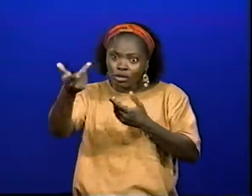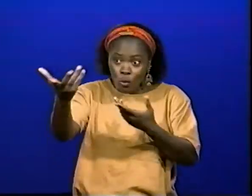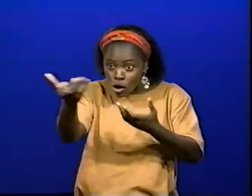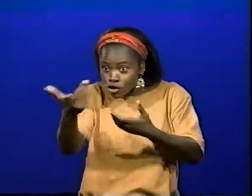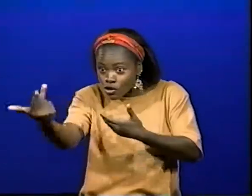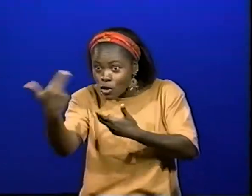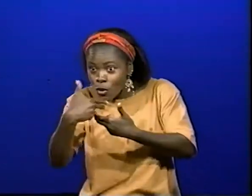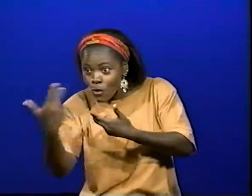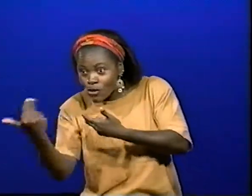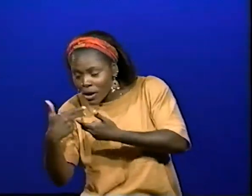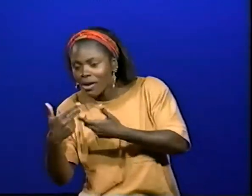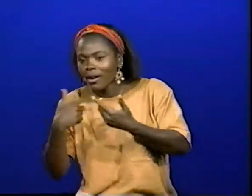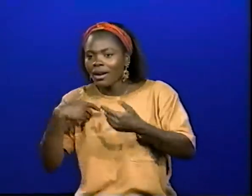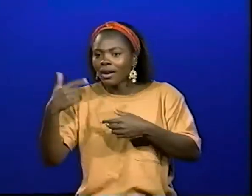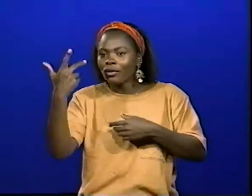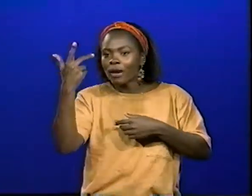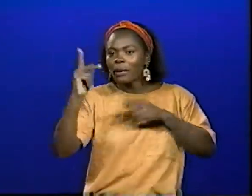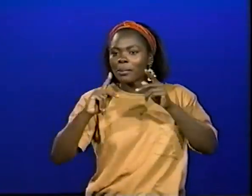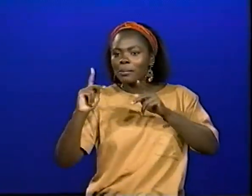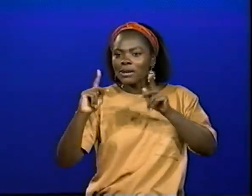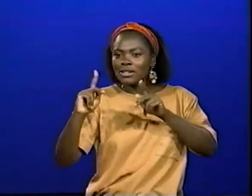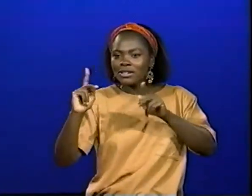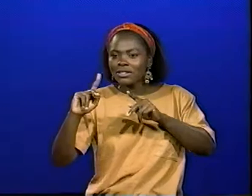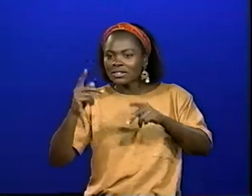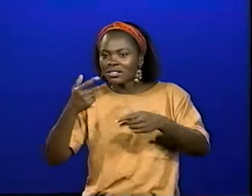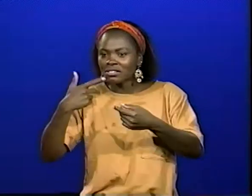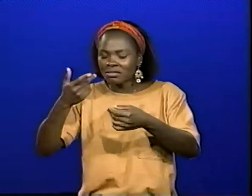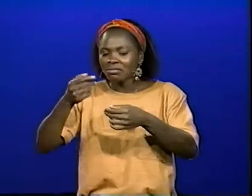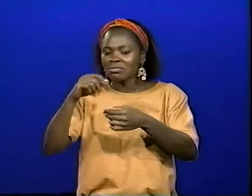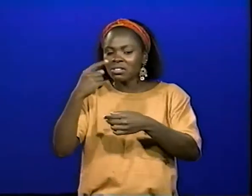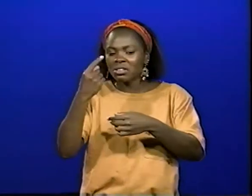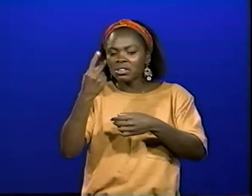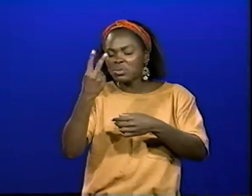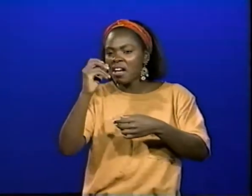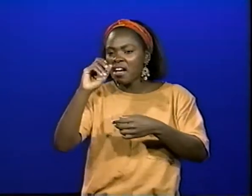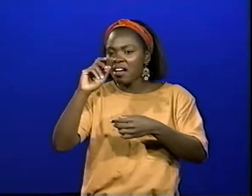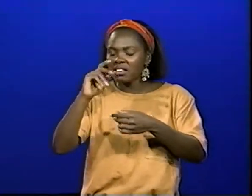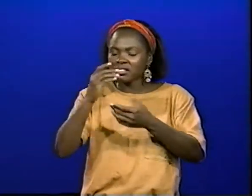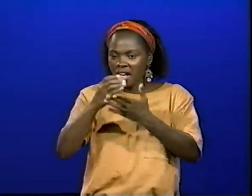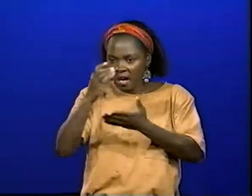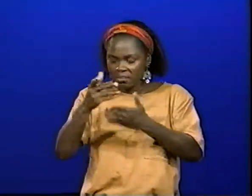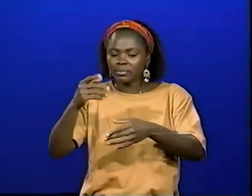rice. When you know how many people you're going to serve, then you can determine how much rice to add.